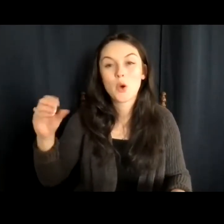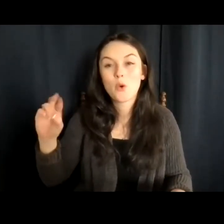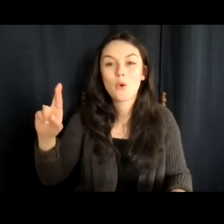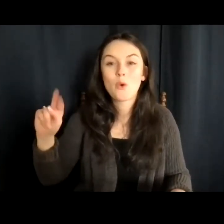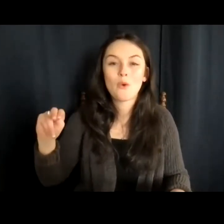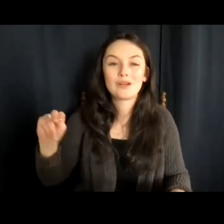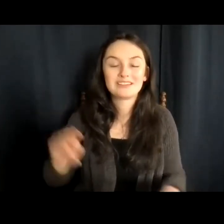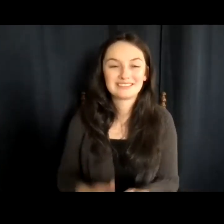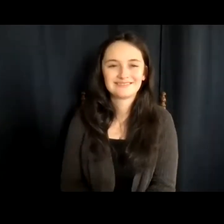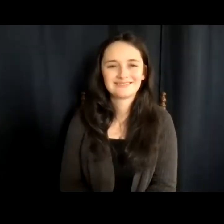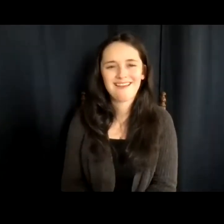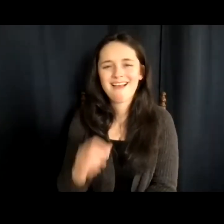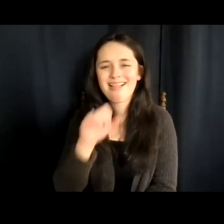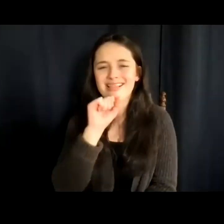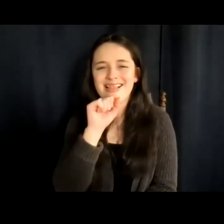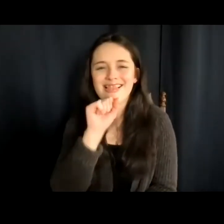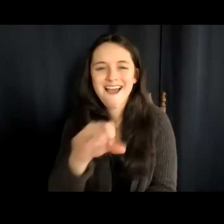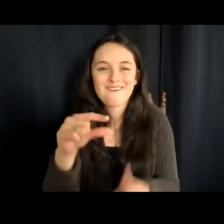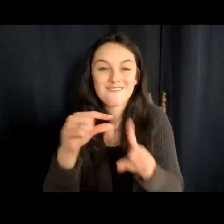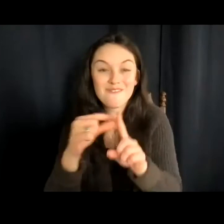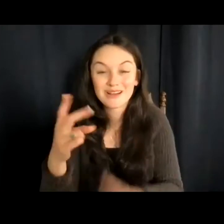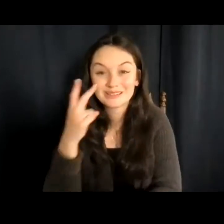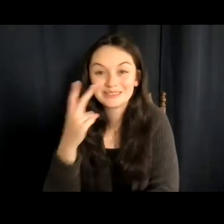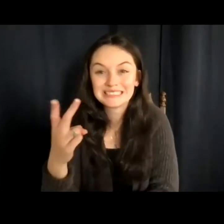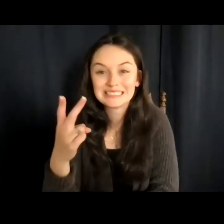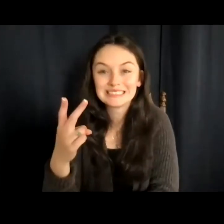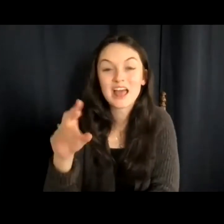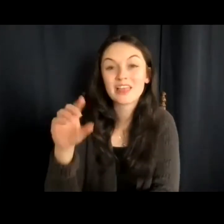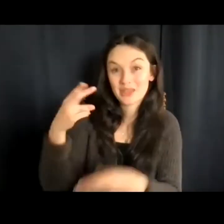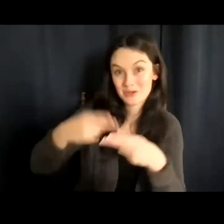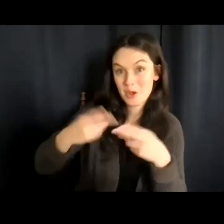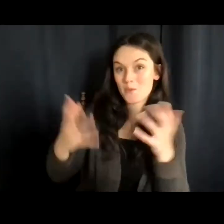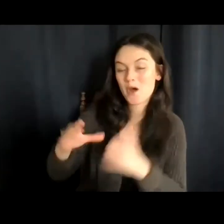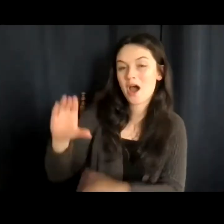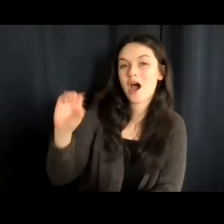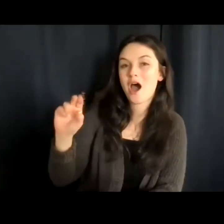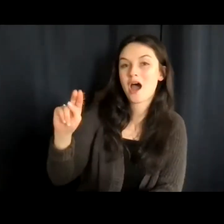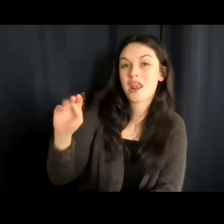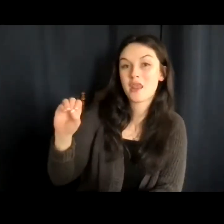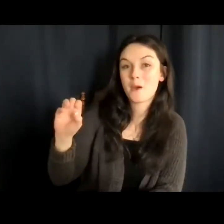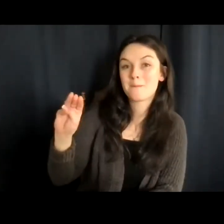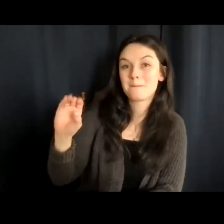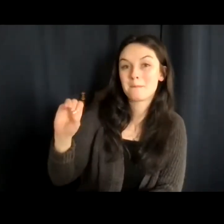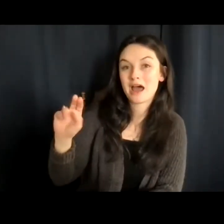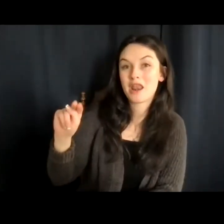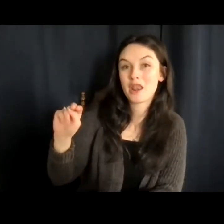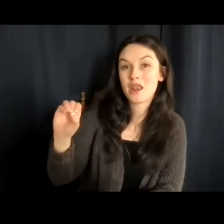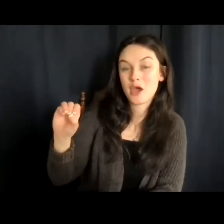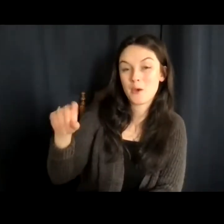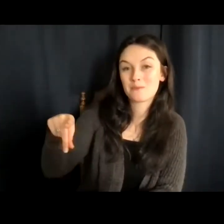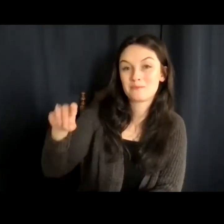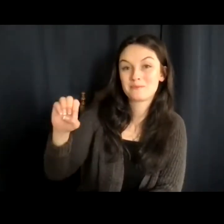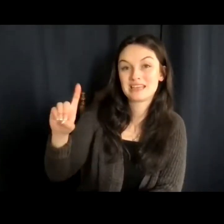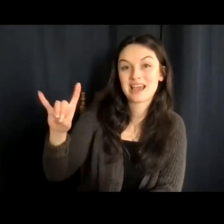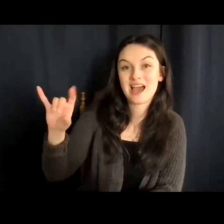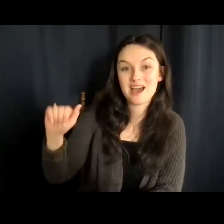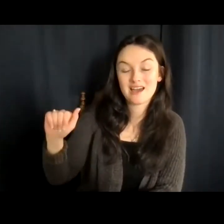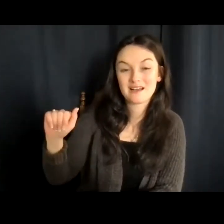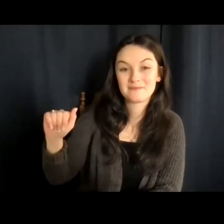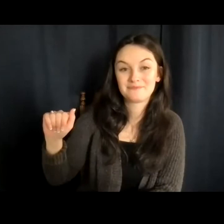I love all those words right there. Those are called onomatopoeias. Isn't that a fun word to say? An onomatopoeia is a word